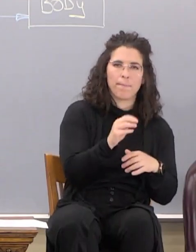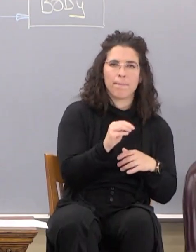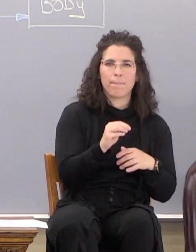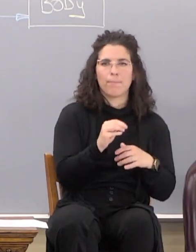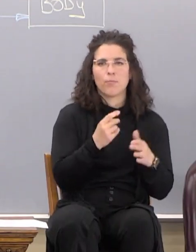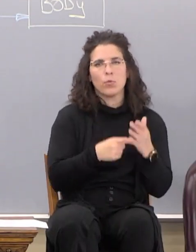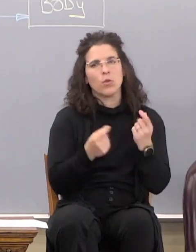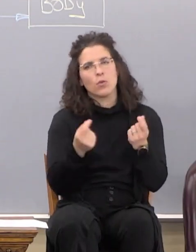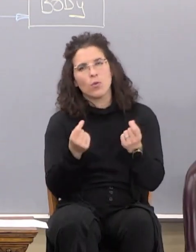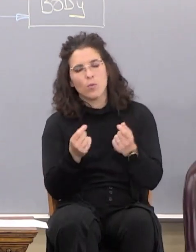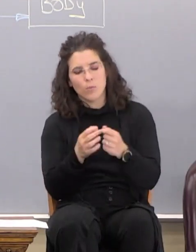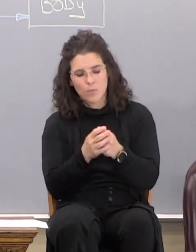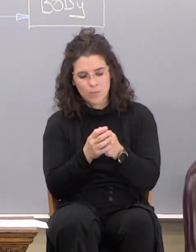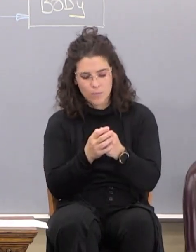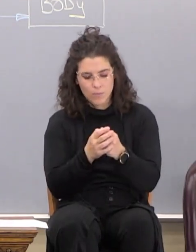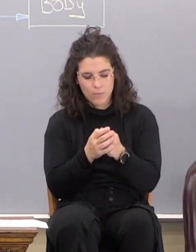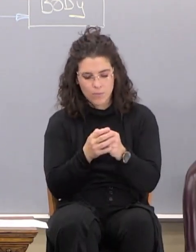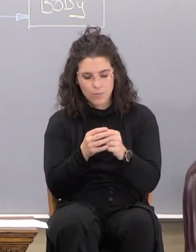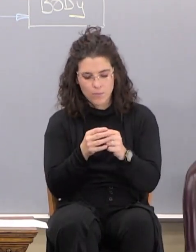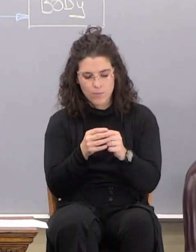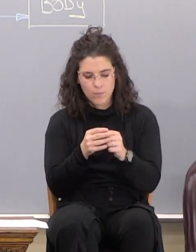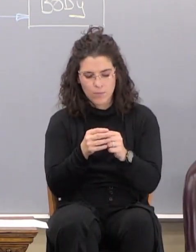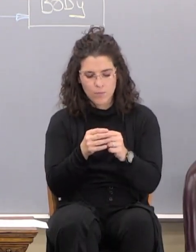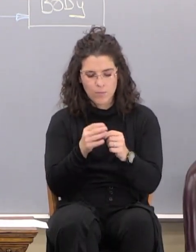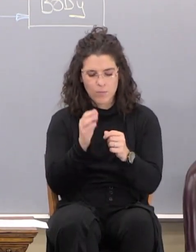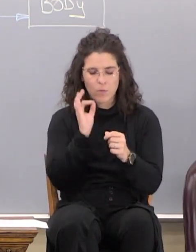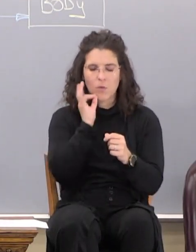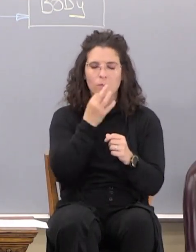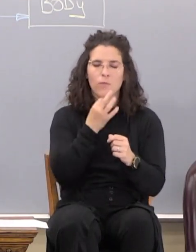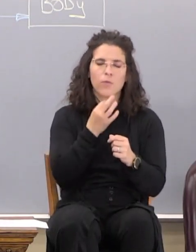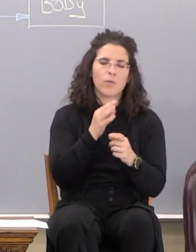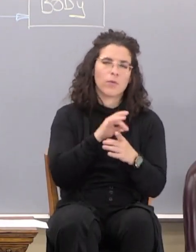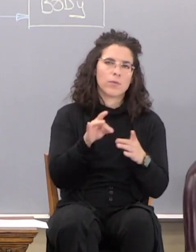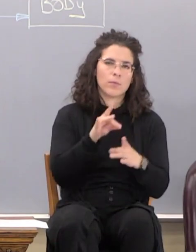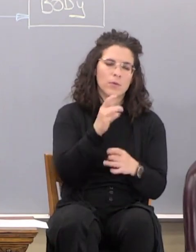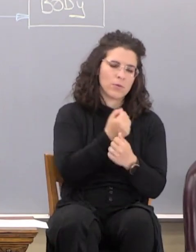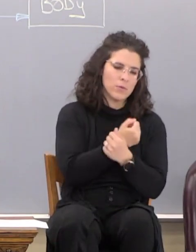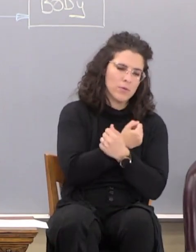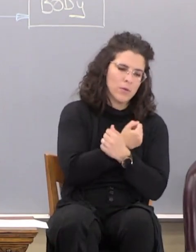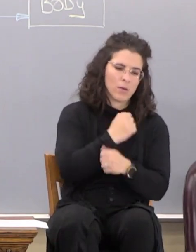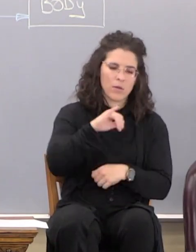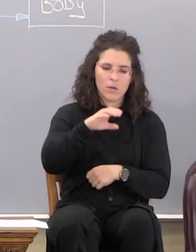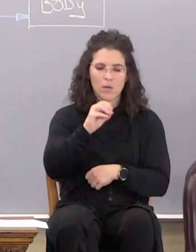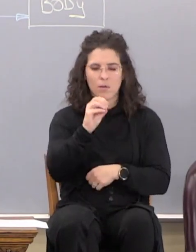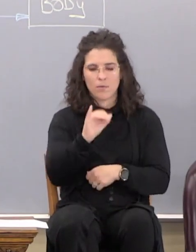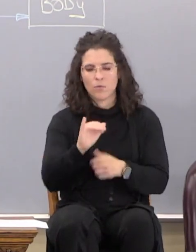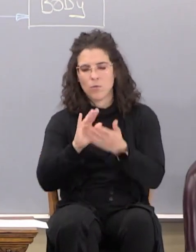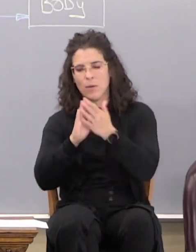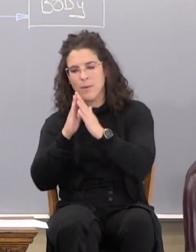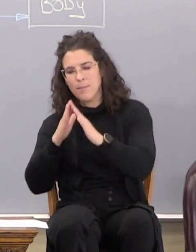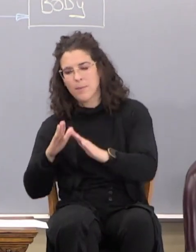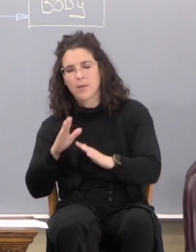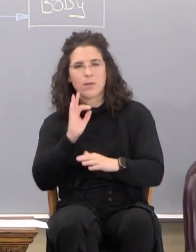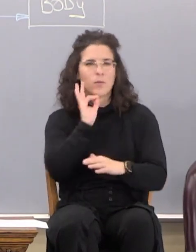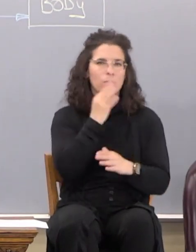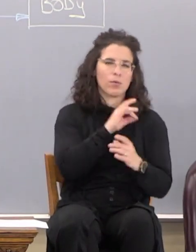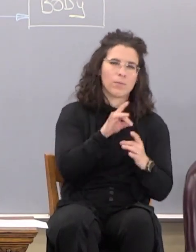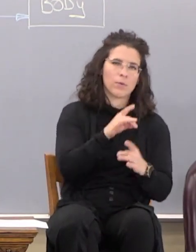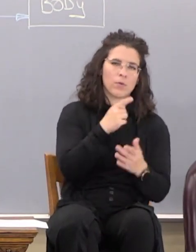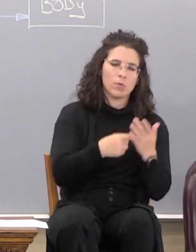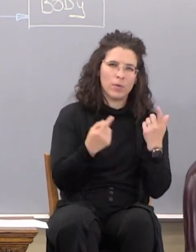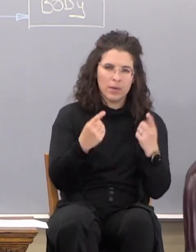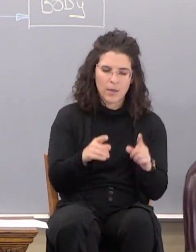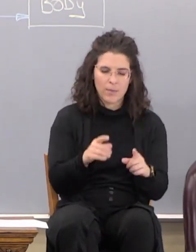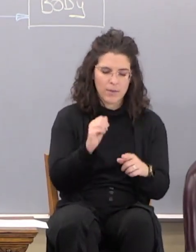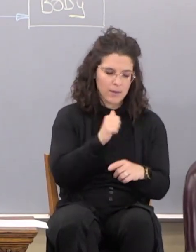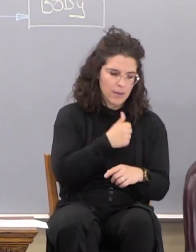What are you going to do? Well, the fruit of the Spirit, love, joy. The fruit of the Spirit is what comes. The fruit of following the